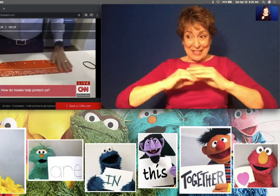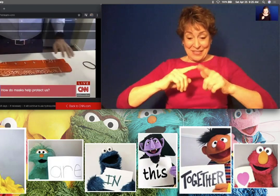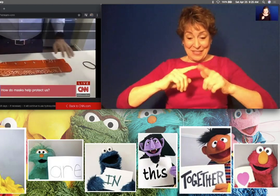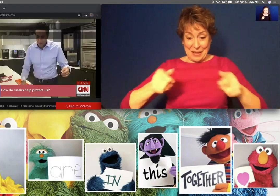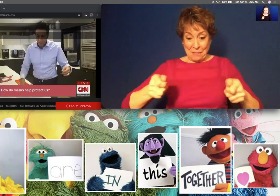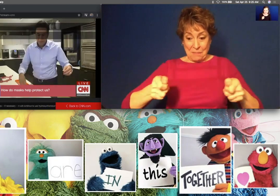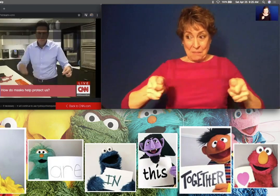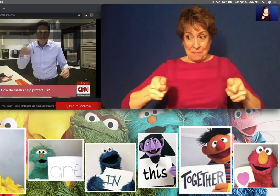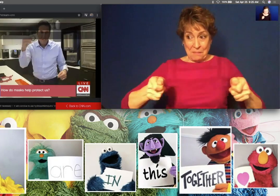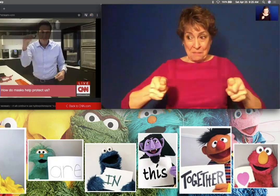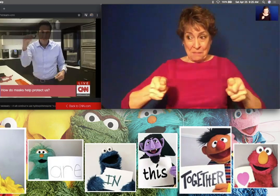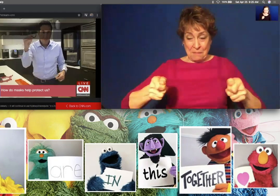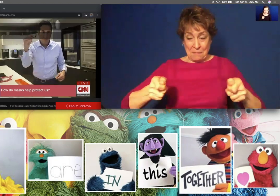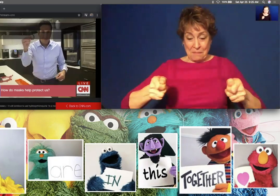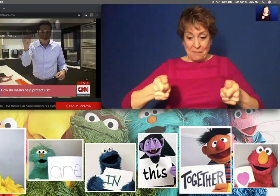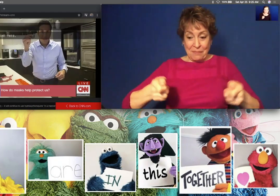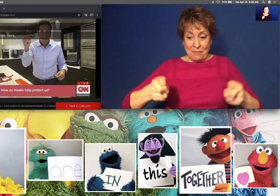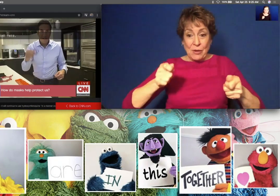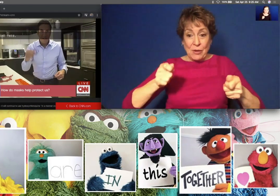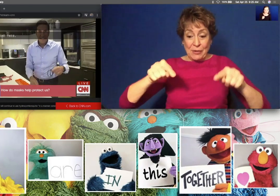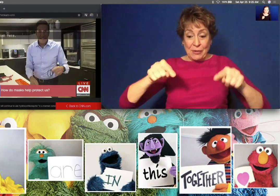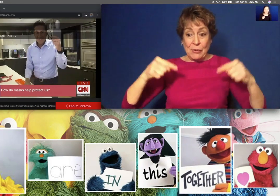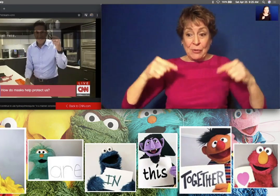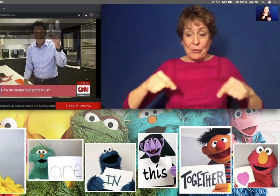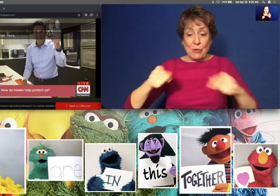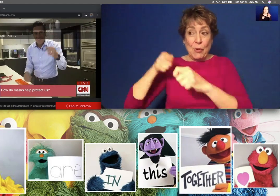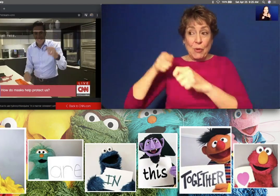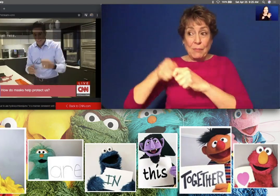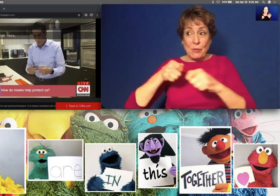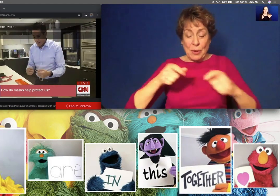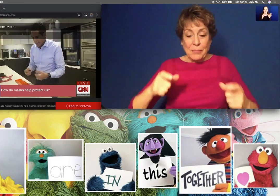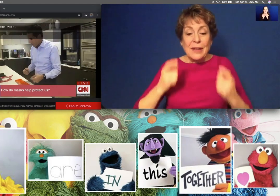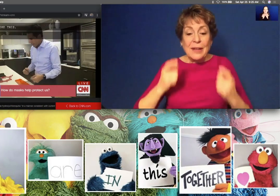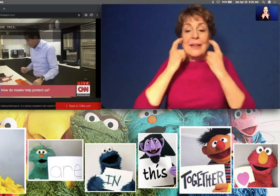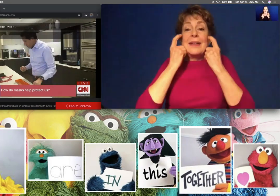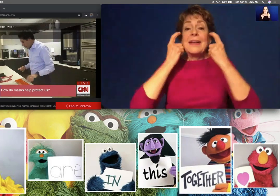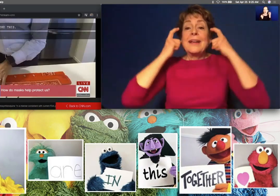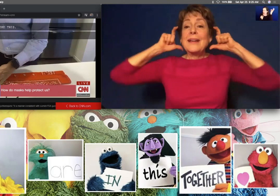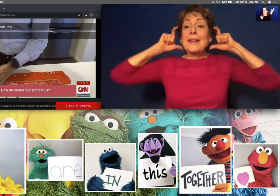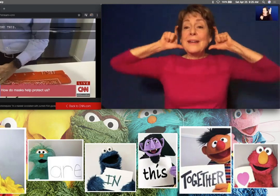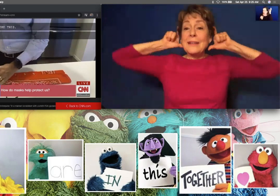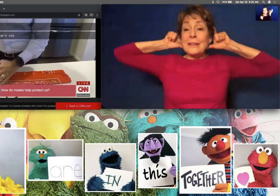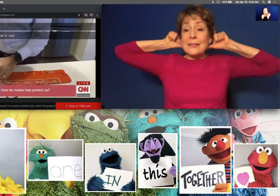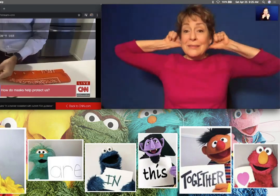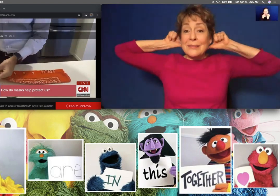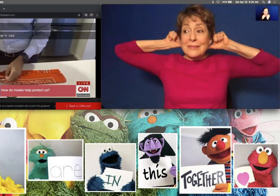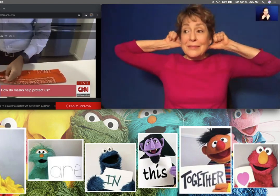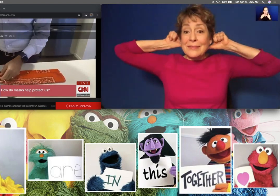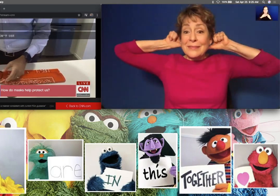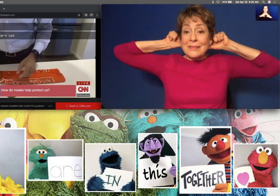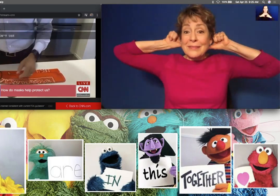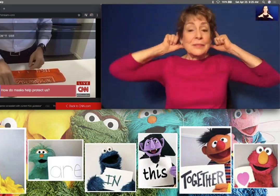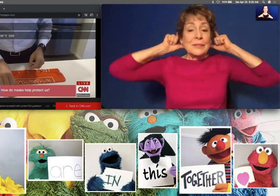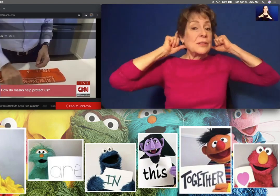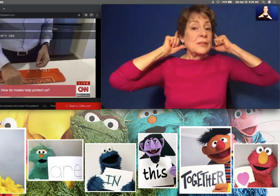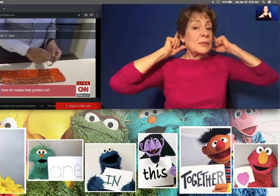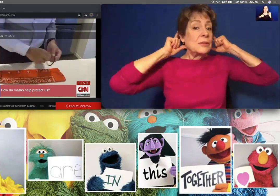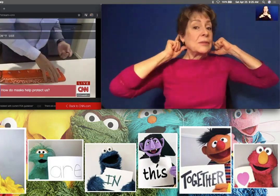bandana. Here's a pro tip. Don't use small hair bands like this. Find big hair bands. Put one on either end over